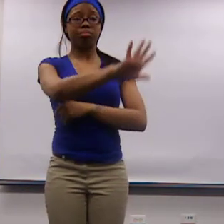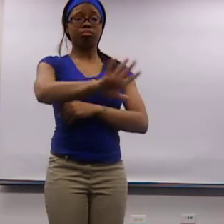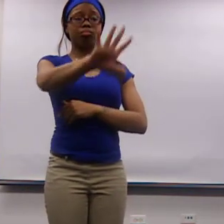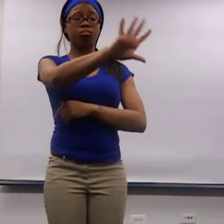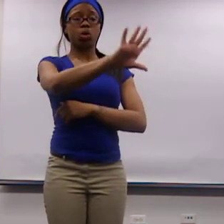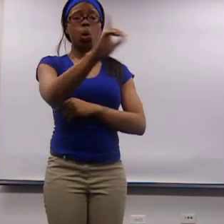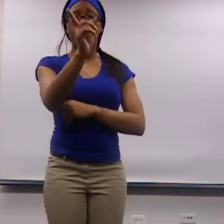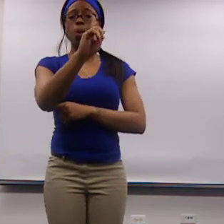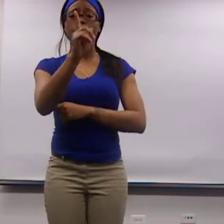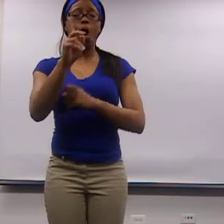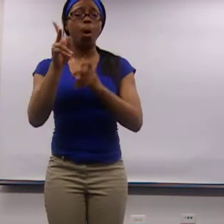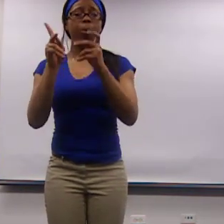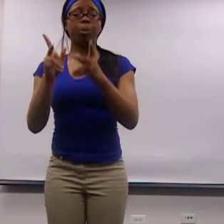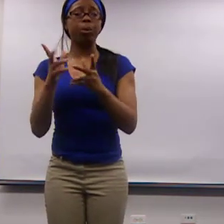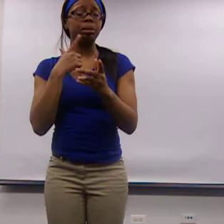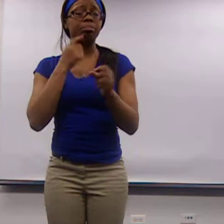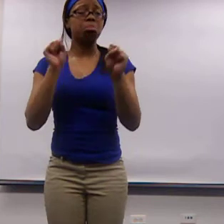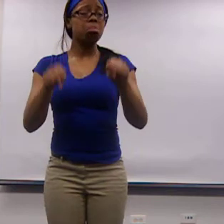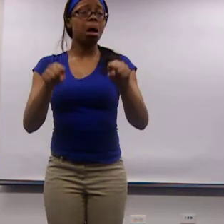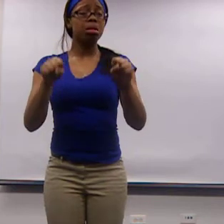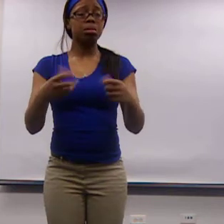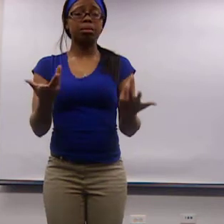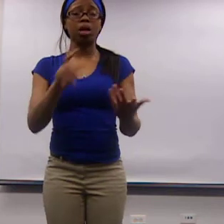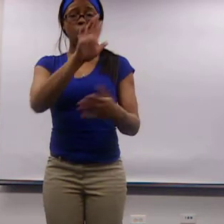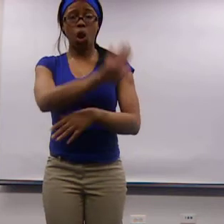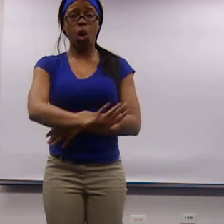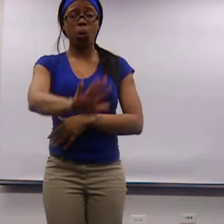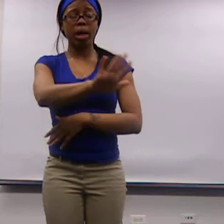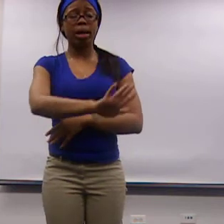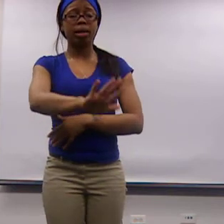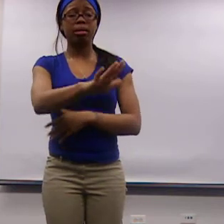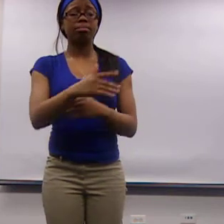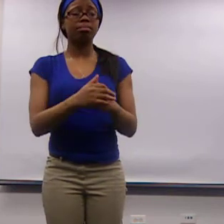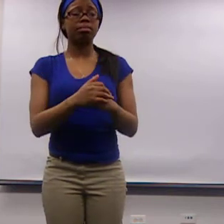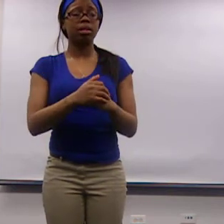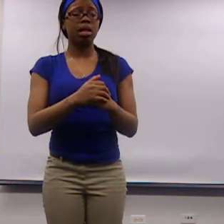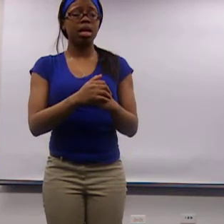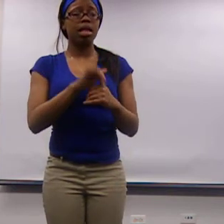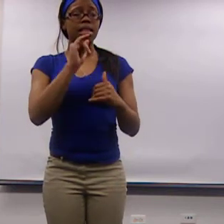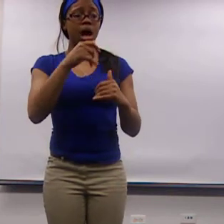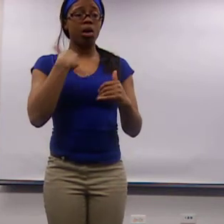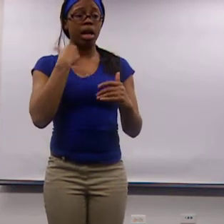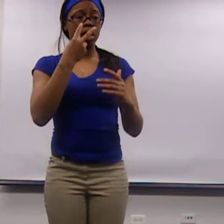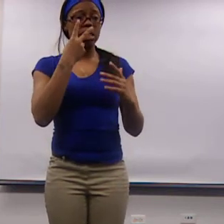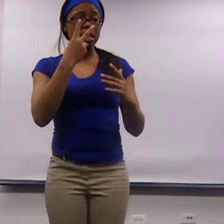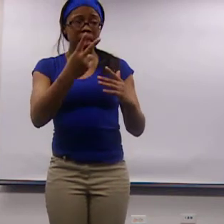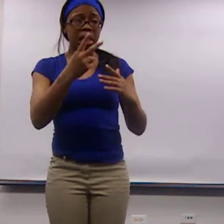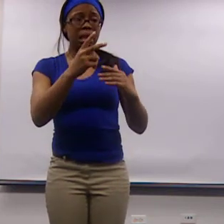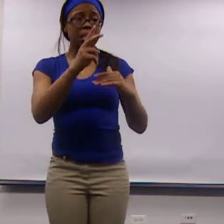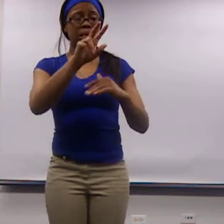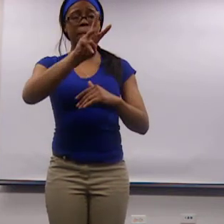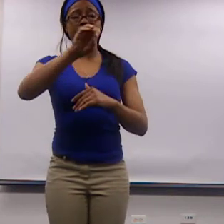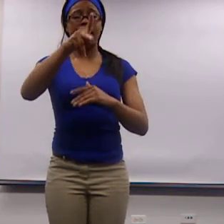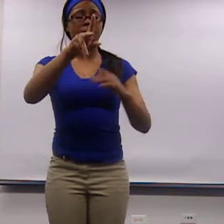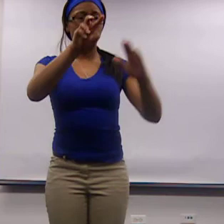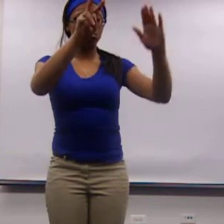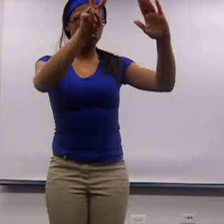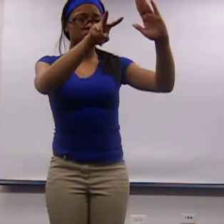possibly be? Then they're able to work down the map in layers. So if you can imagine a